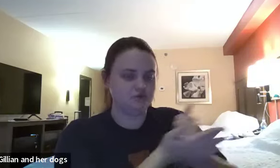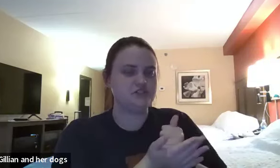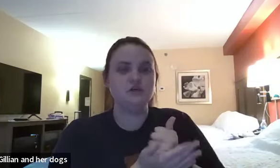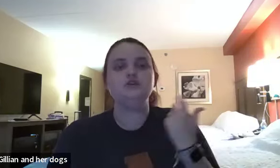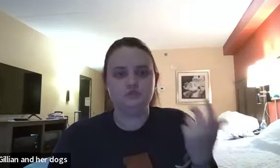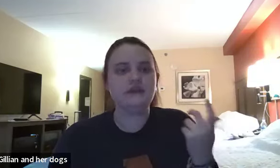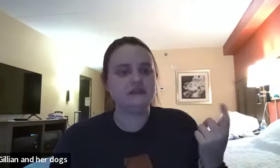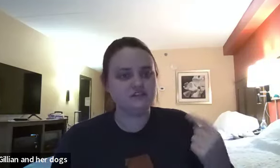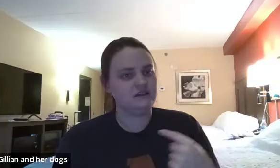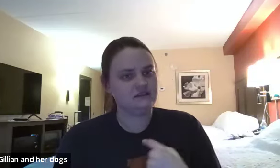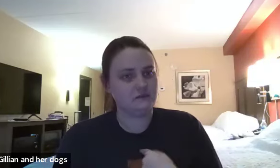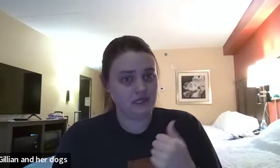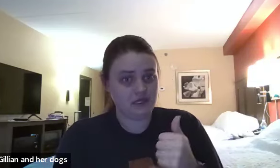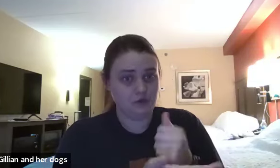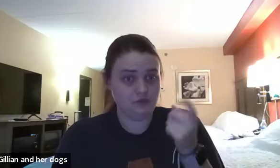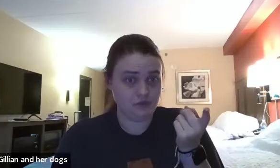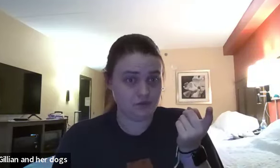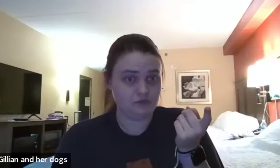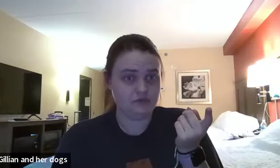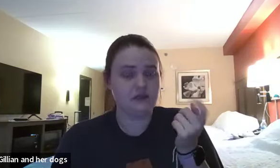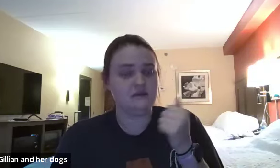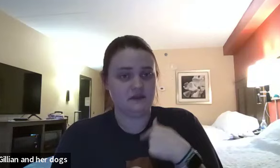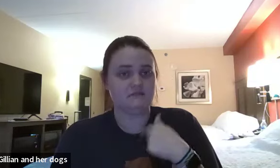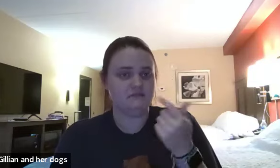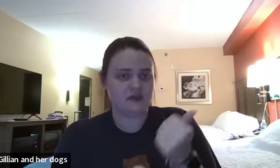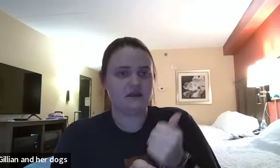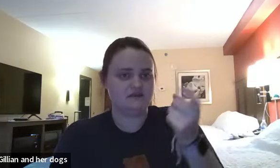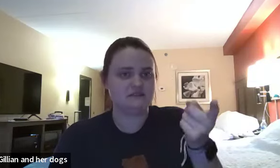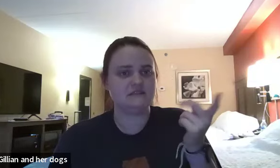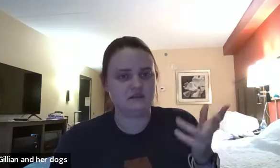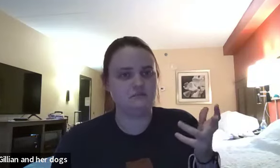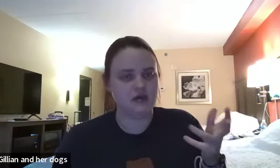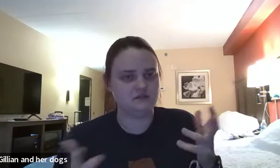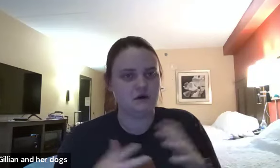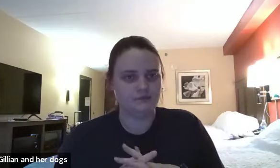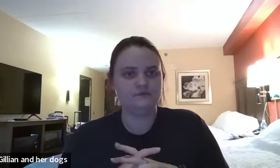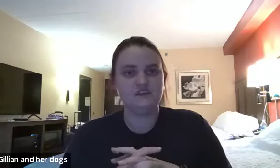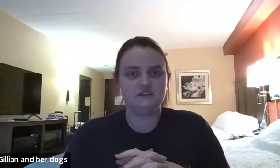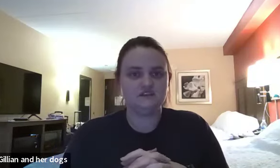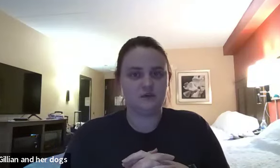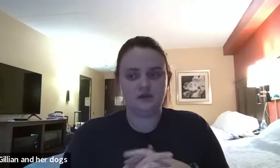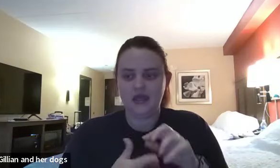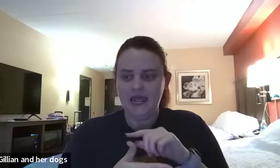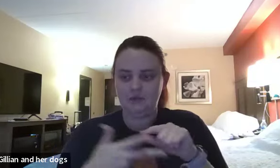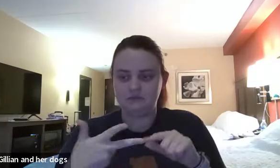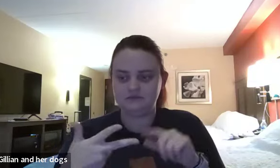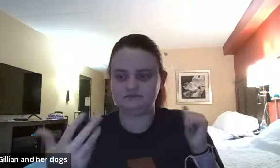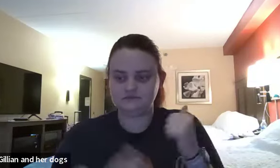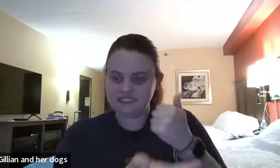motion, you can do, like I said, the me help you kind of thing. That kind of is a safe bet as well. So help,